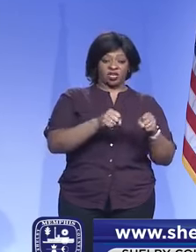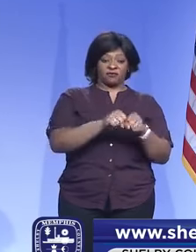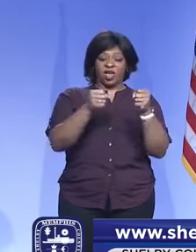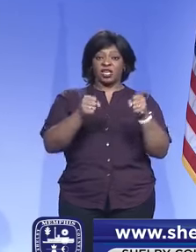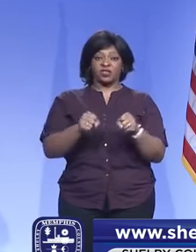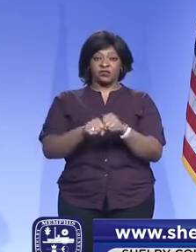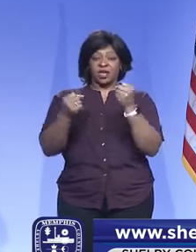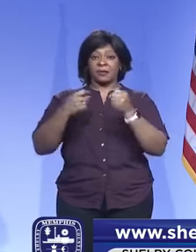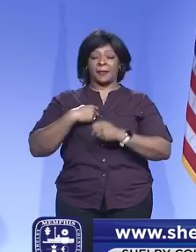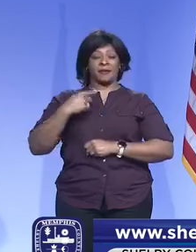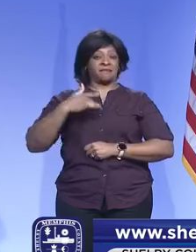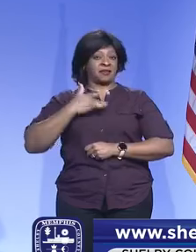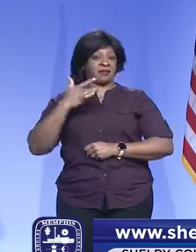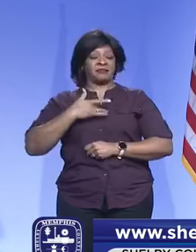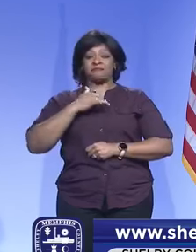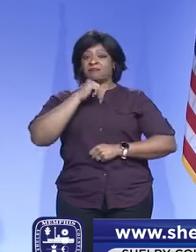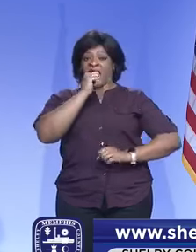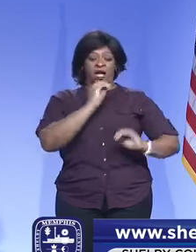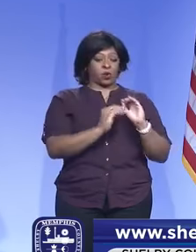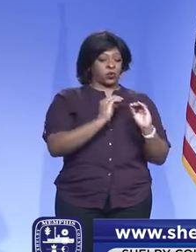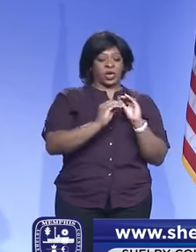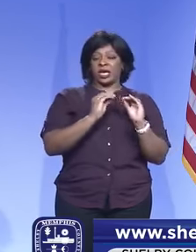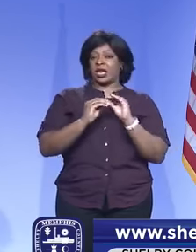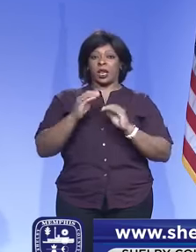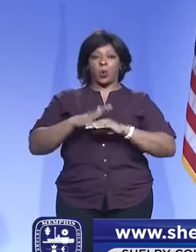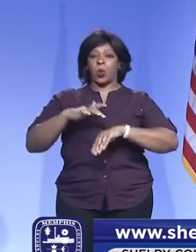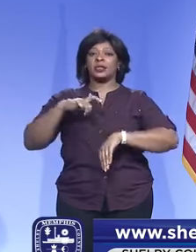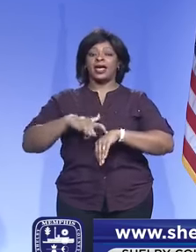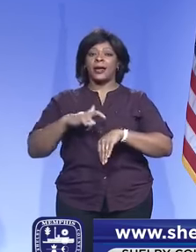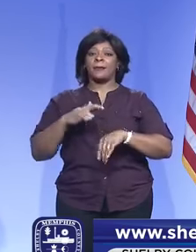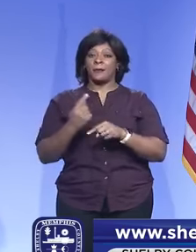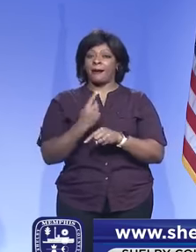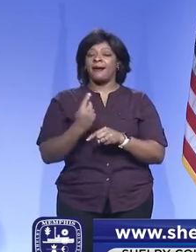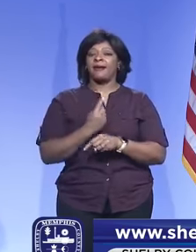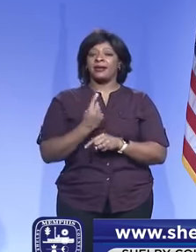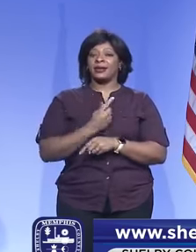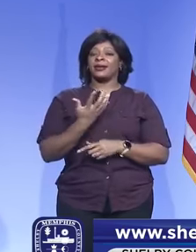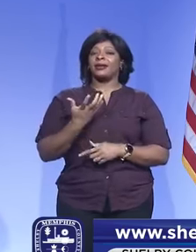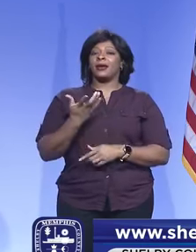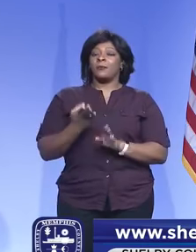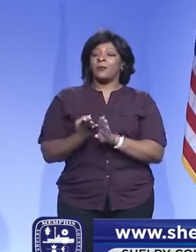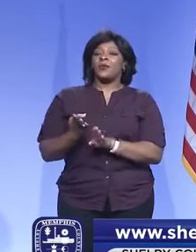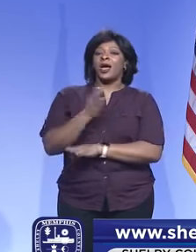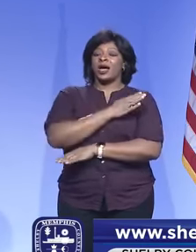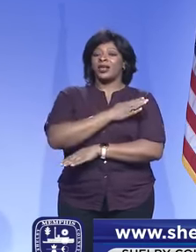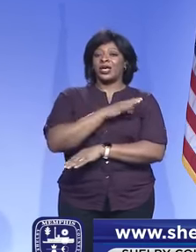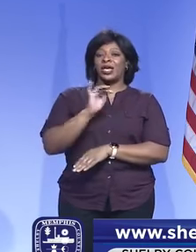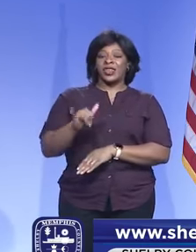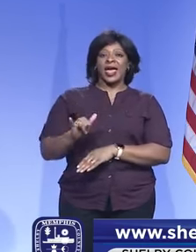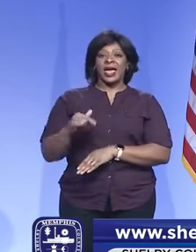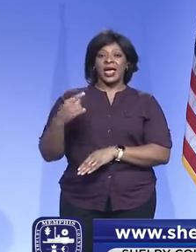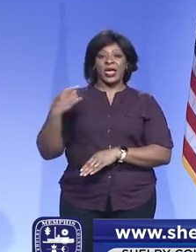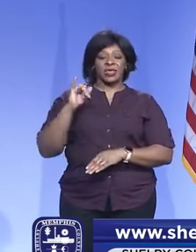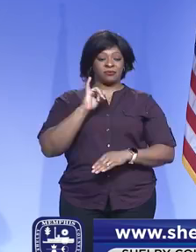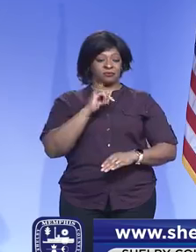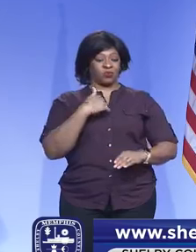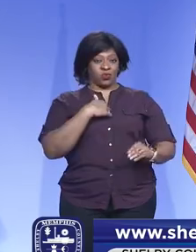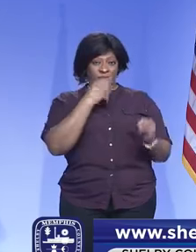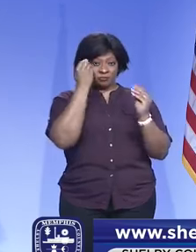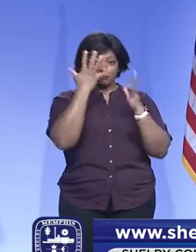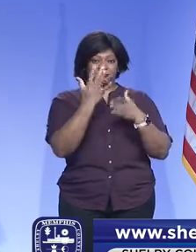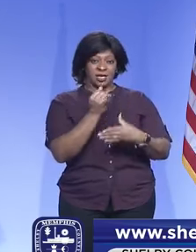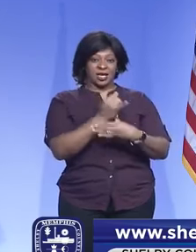that we think are not being corrected adequately prior to the intervention that we seek at that